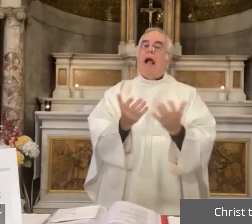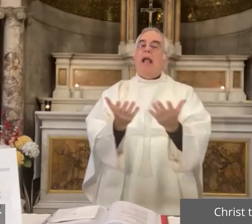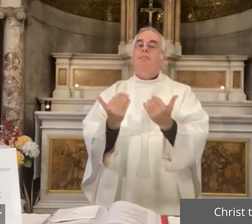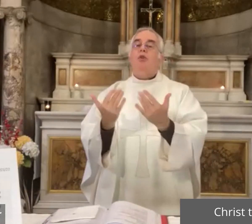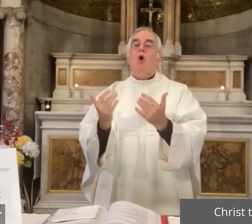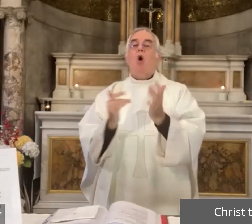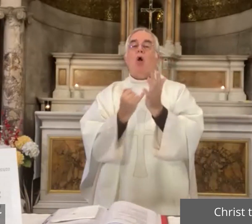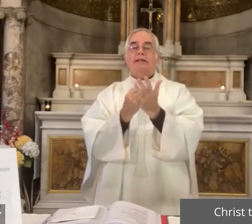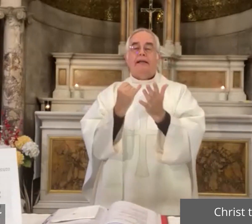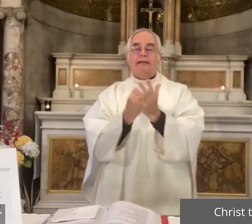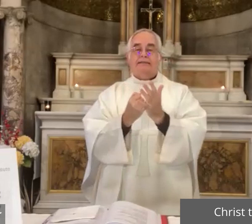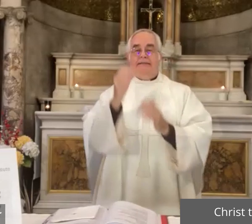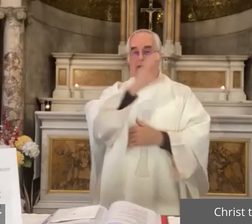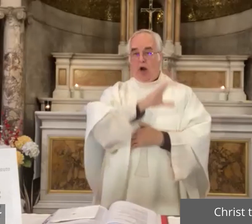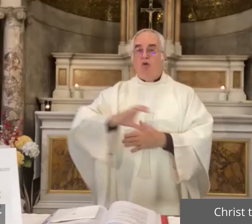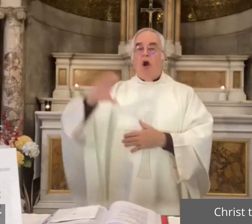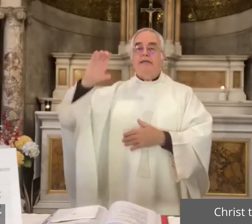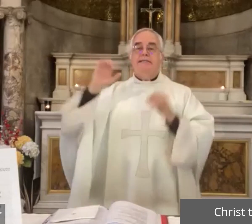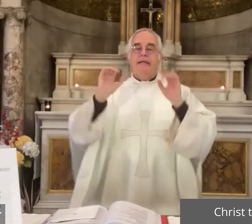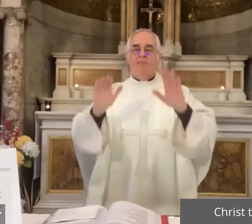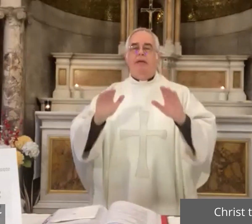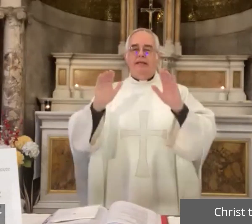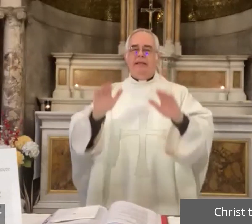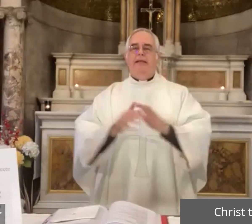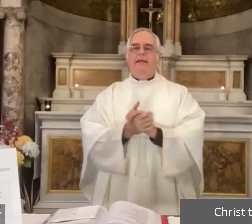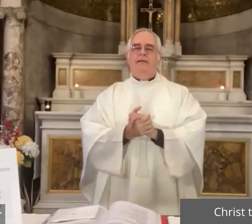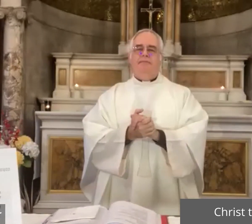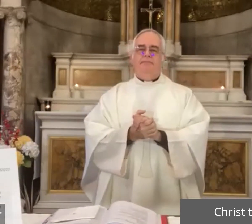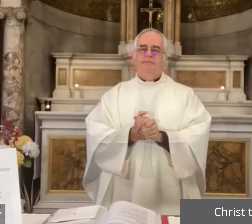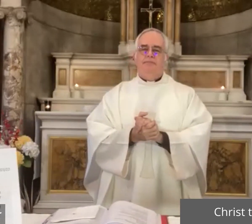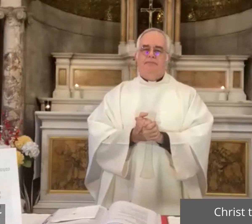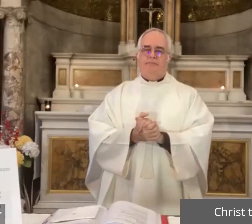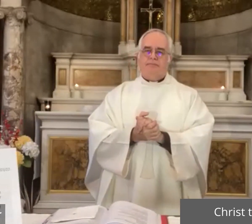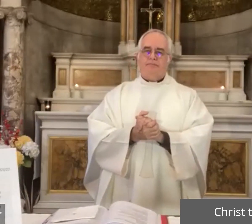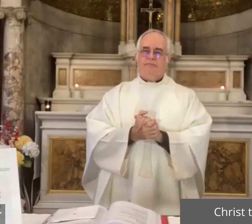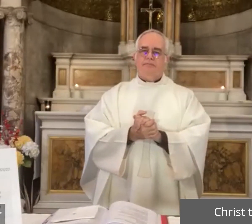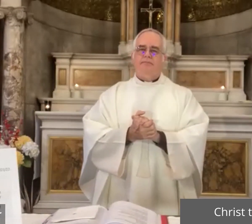You came to call sinners. Christ, have mercy.